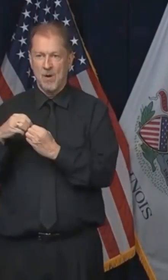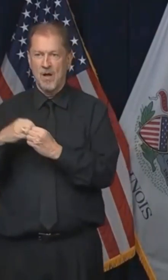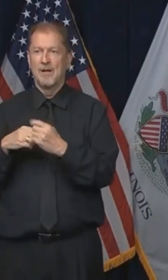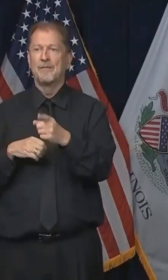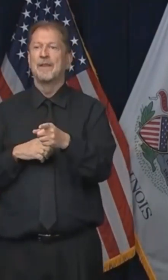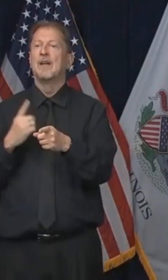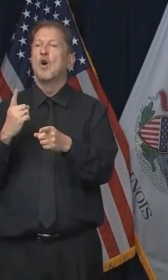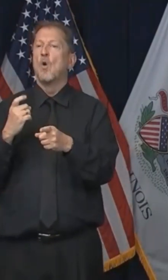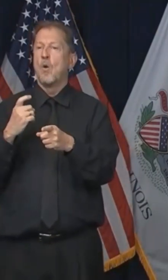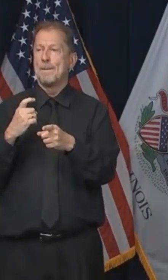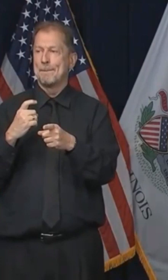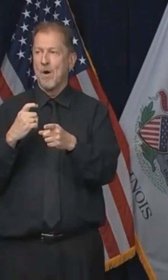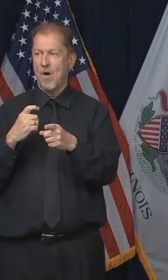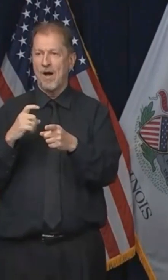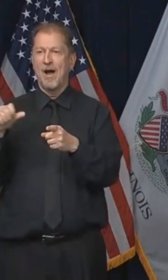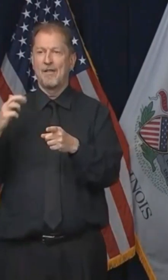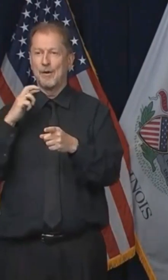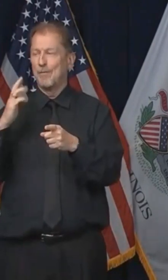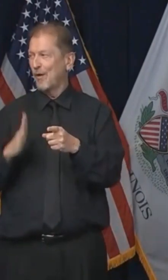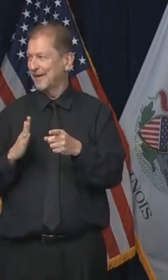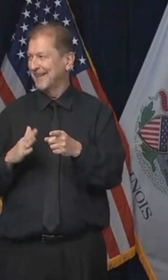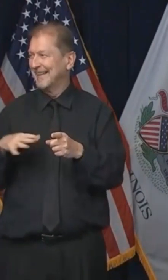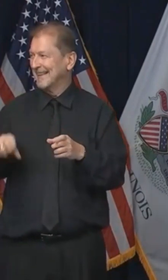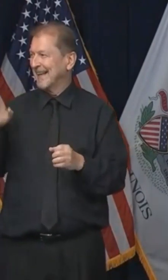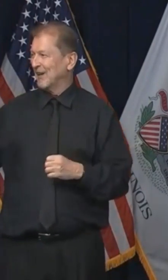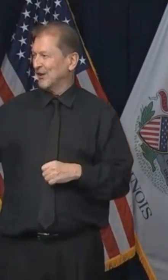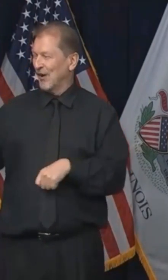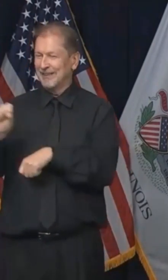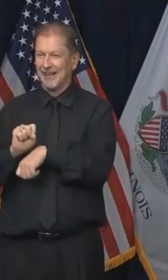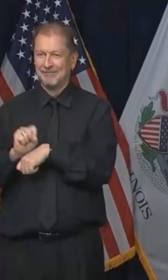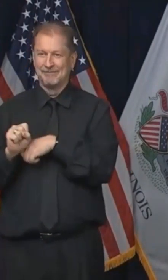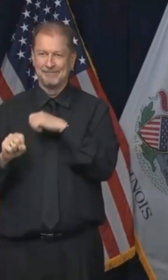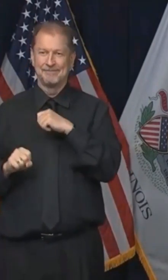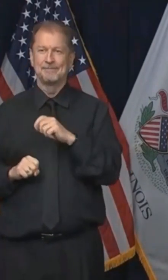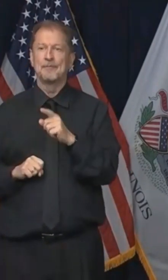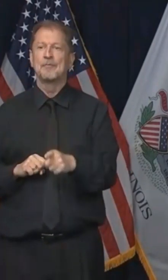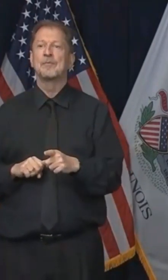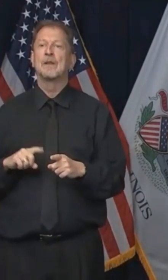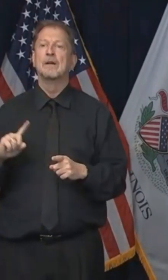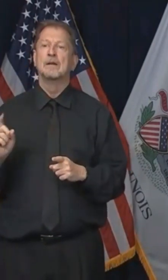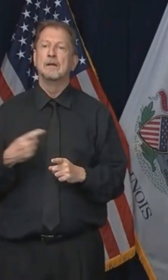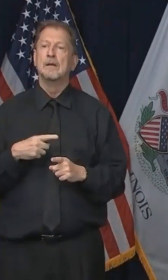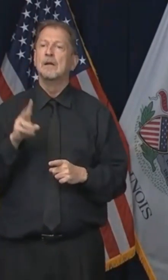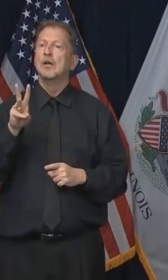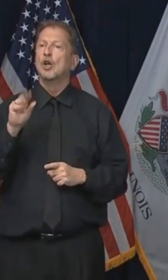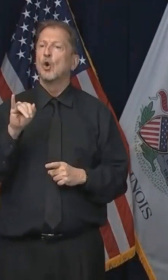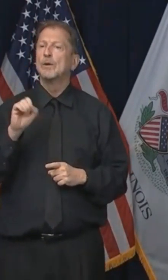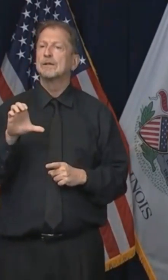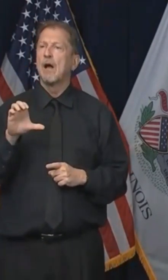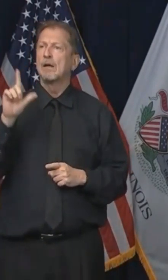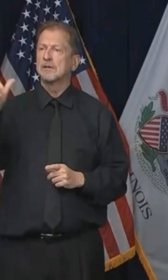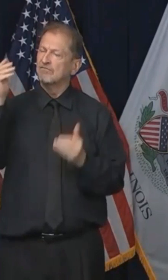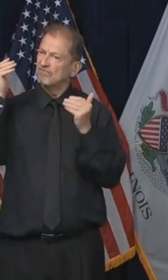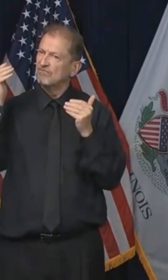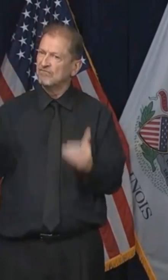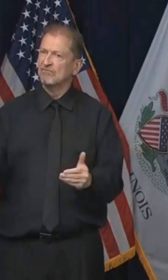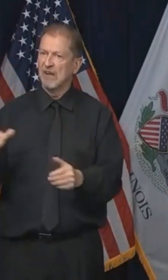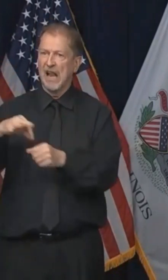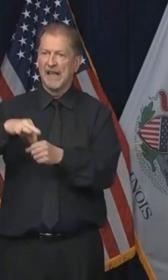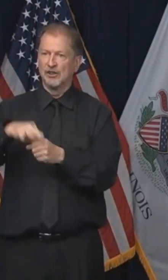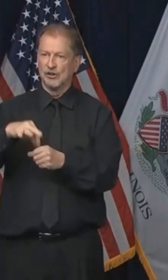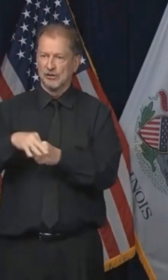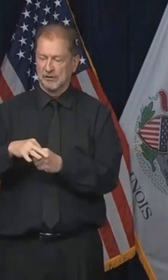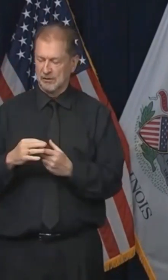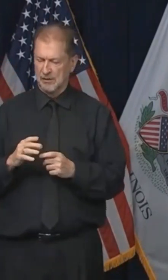have one more. Okay. She's taking your job. I know. Wisconsin is going ahead with their election, knowing what we